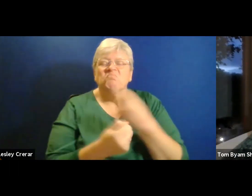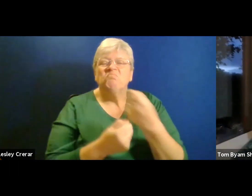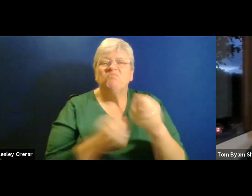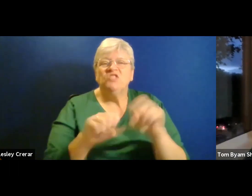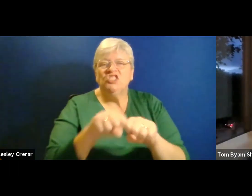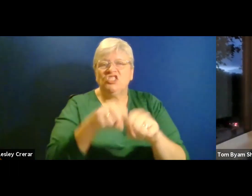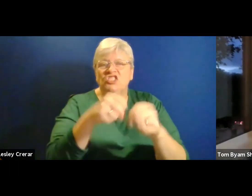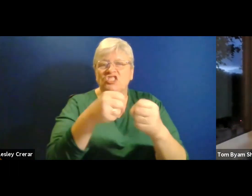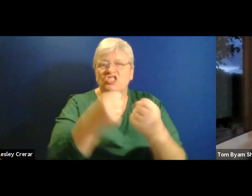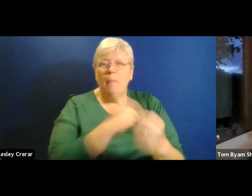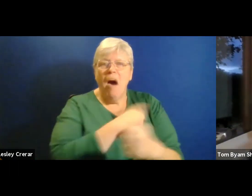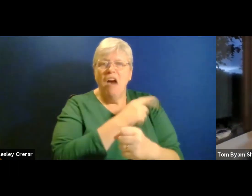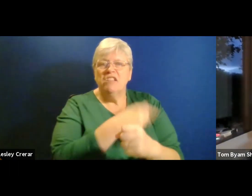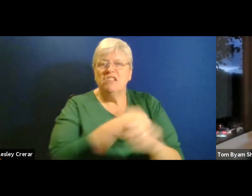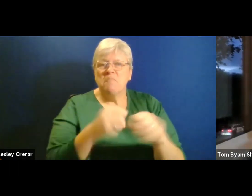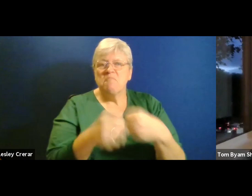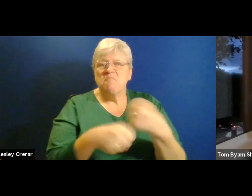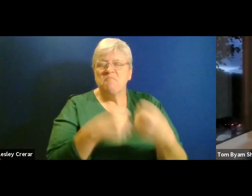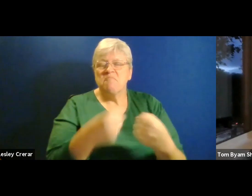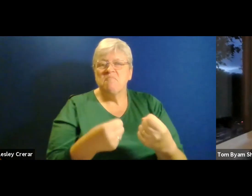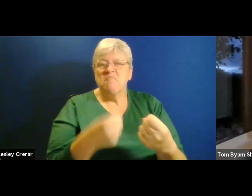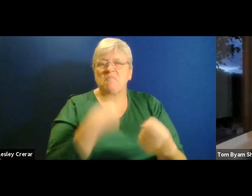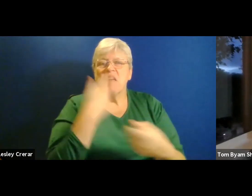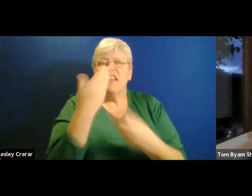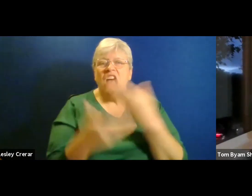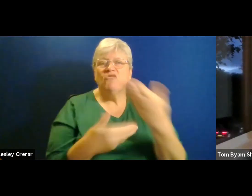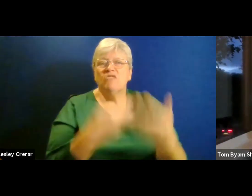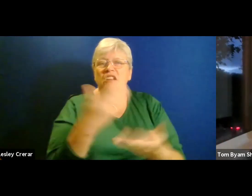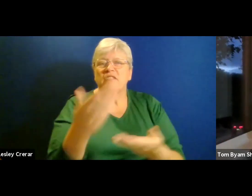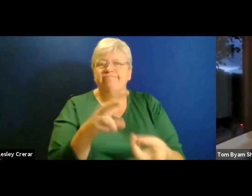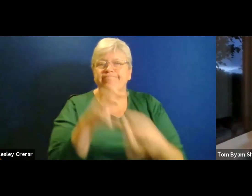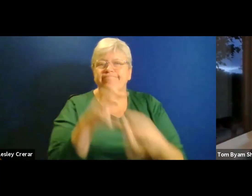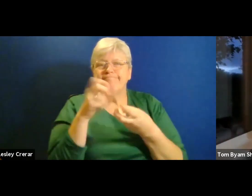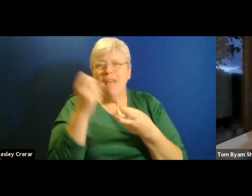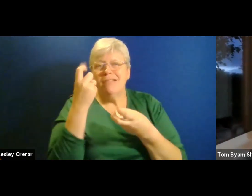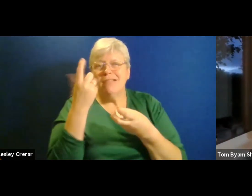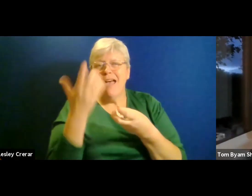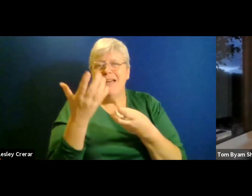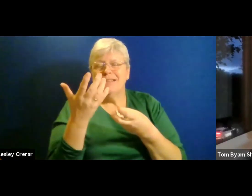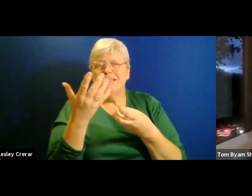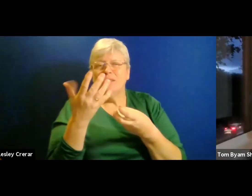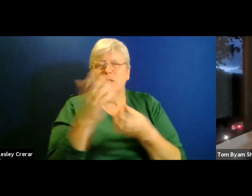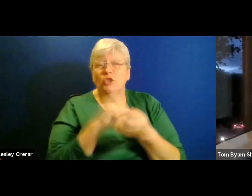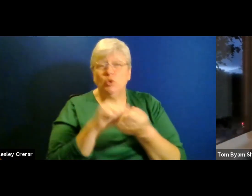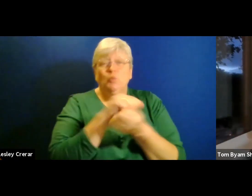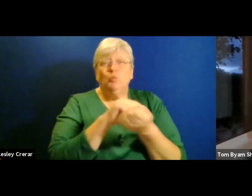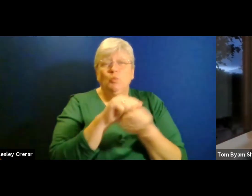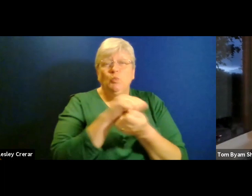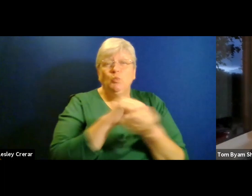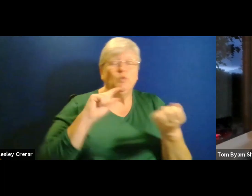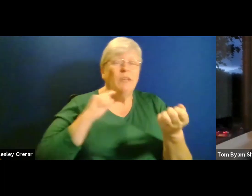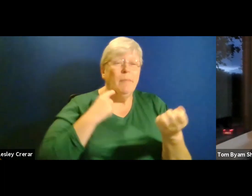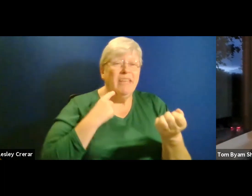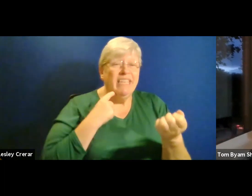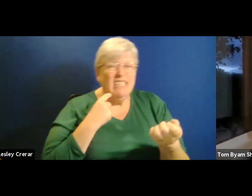and muscles unknitting, can you get a narrative you can understand. When you chew the meat, which is served unseasoned